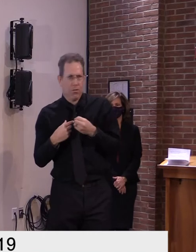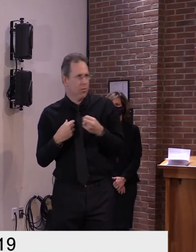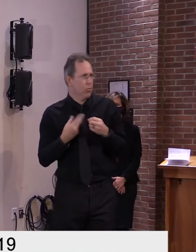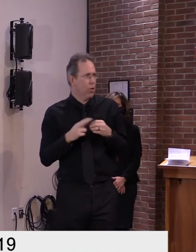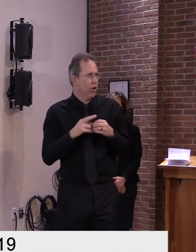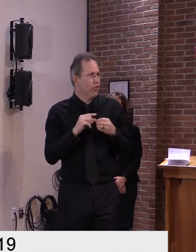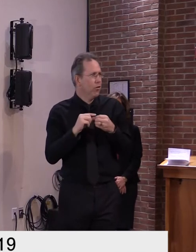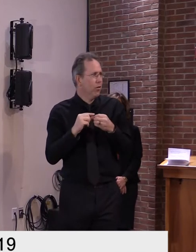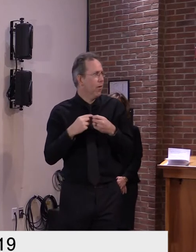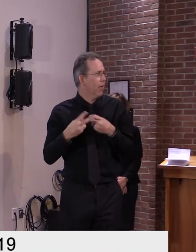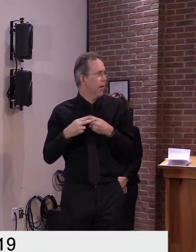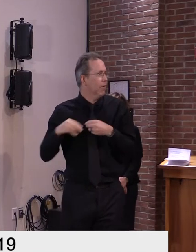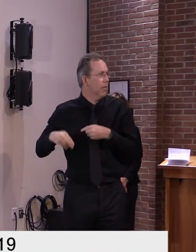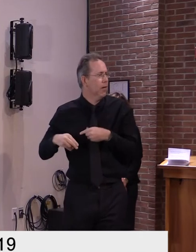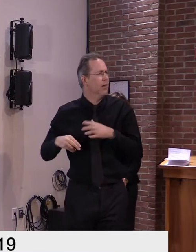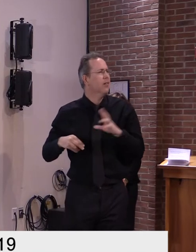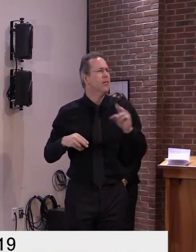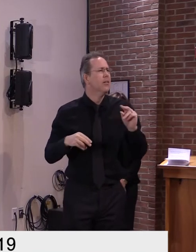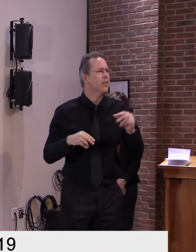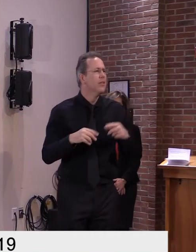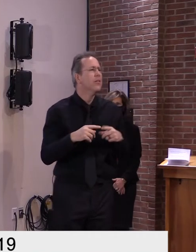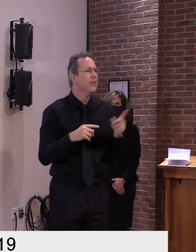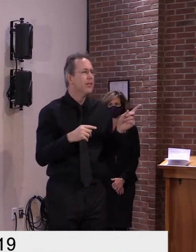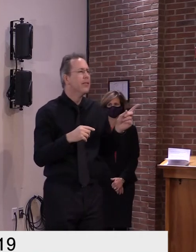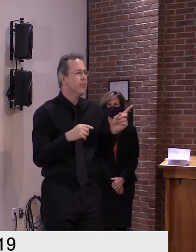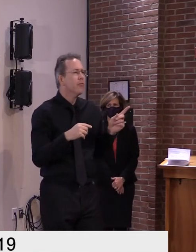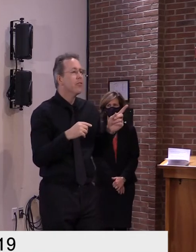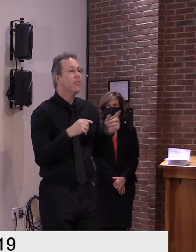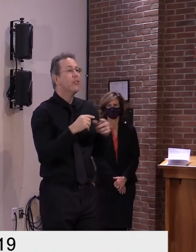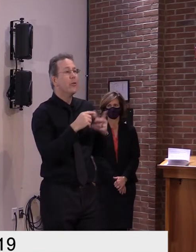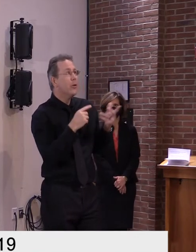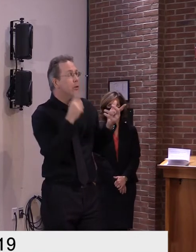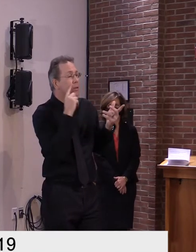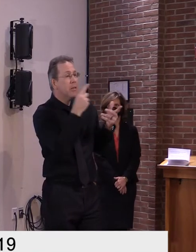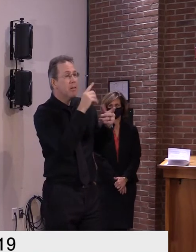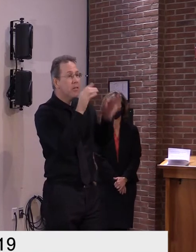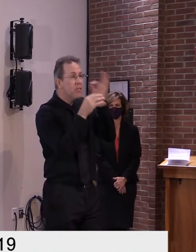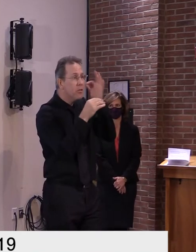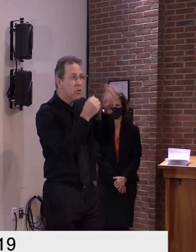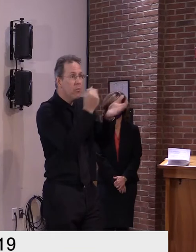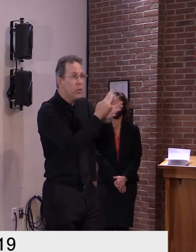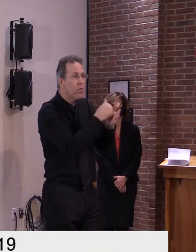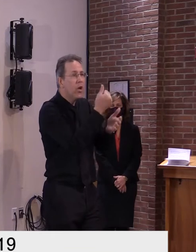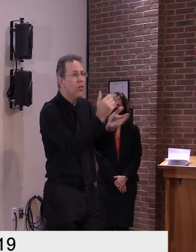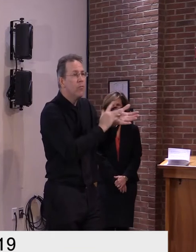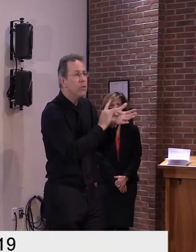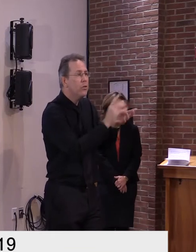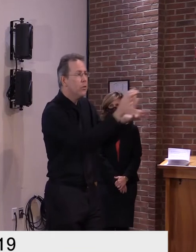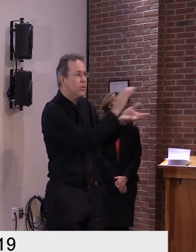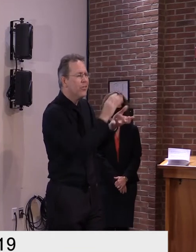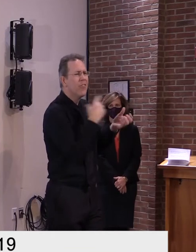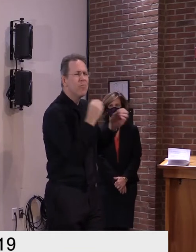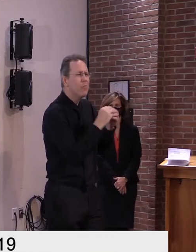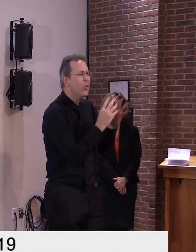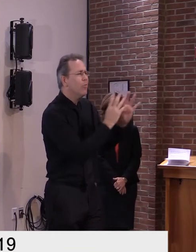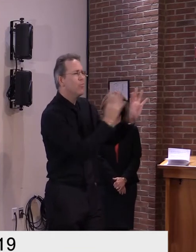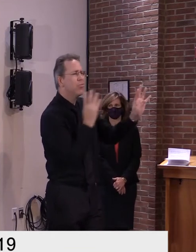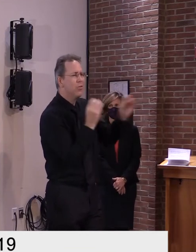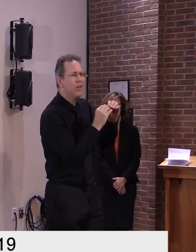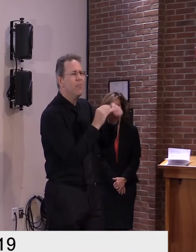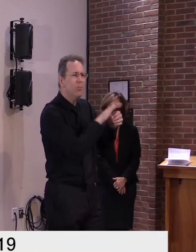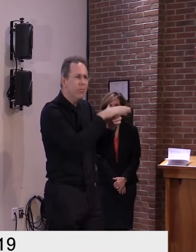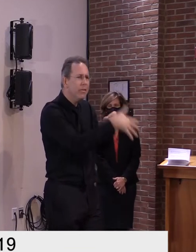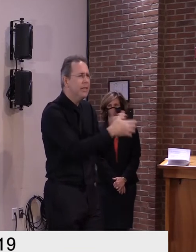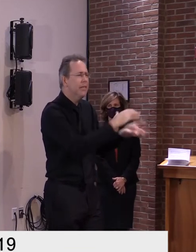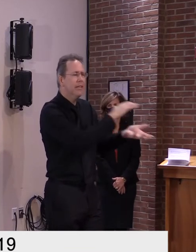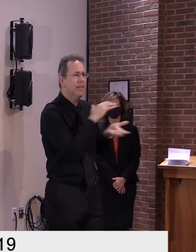potentially becoming authorized, we'll have a lot more doses next week than if it wasn't authorized, but we've already kind